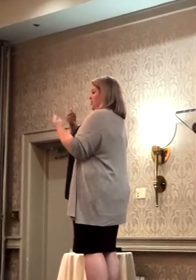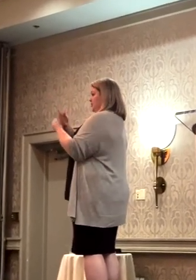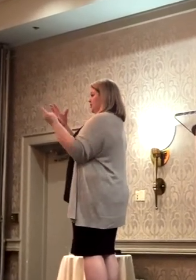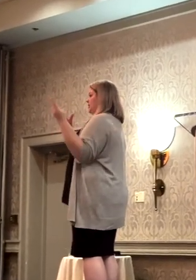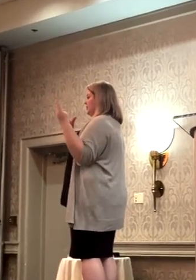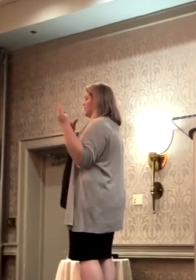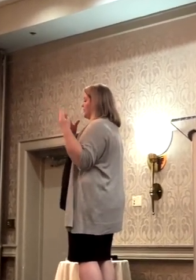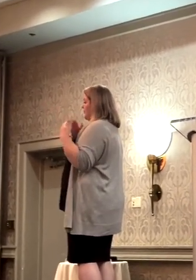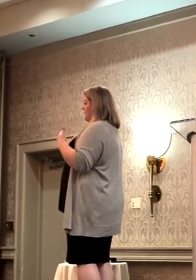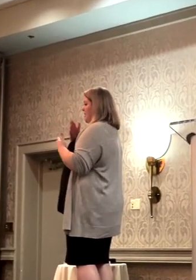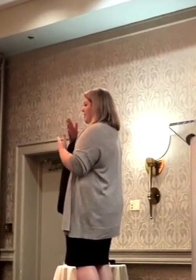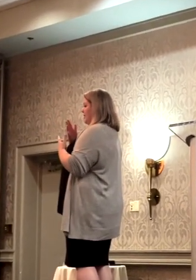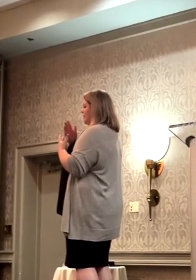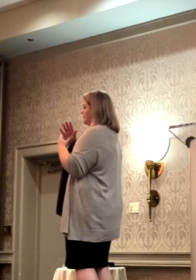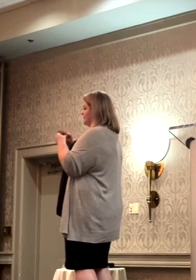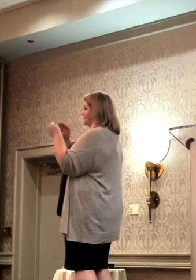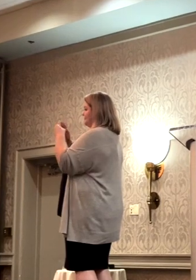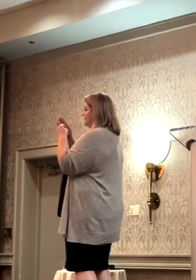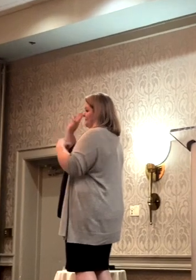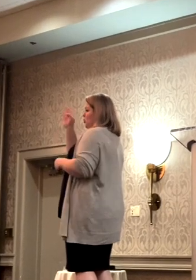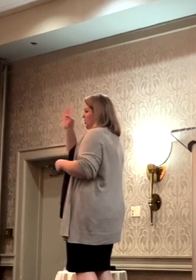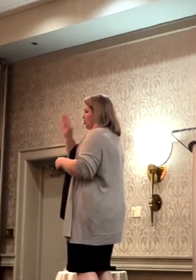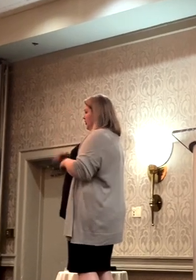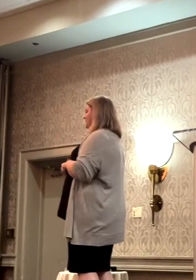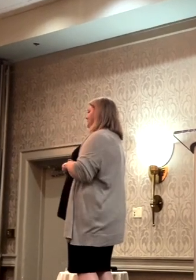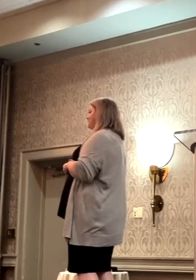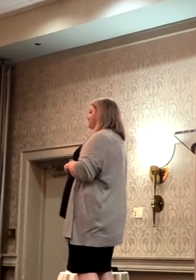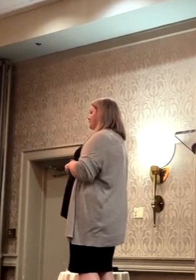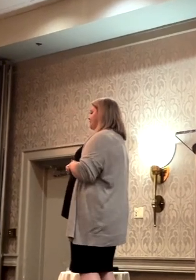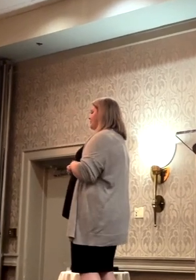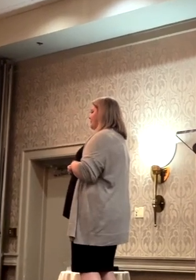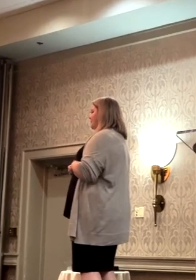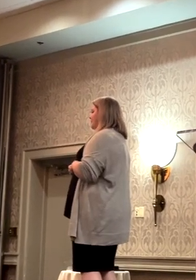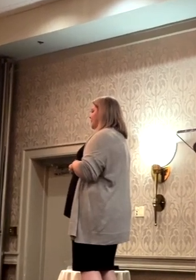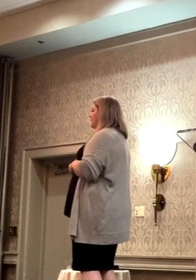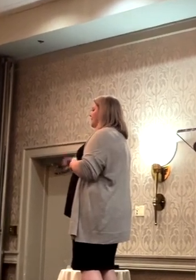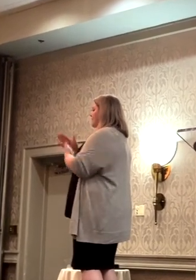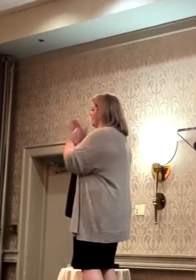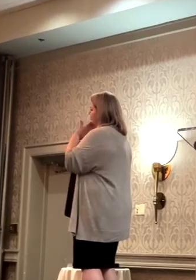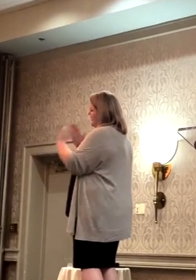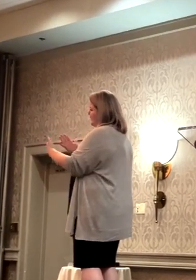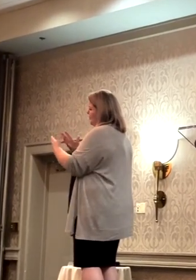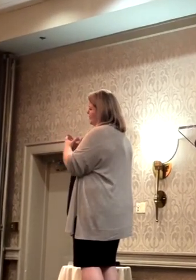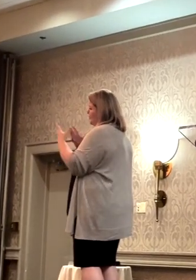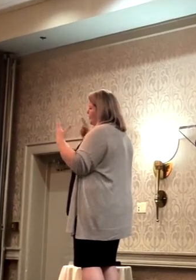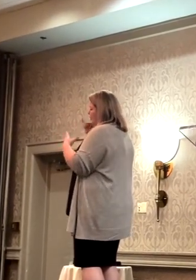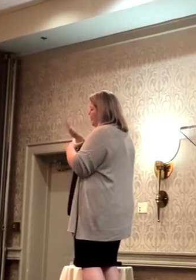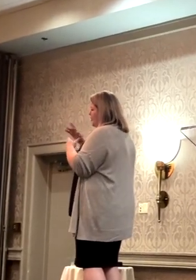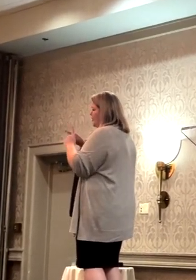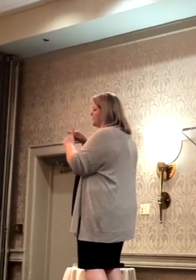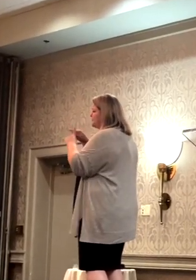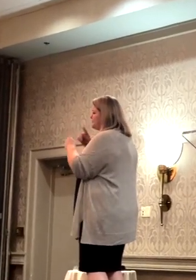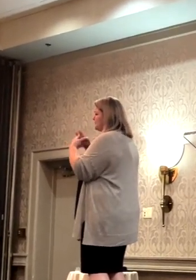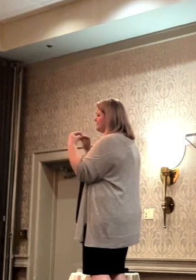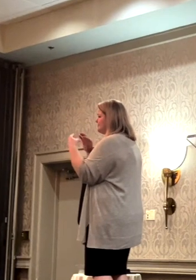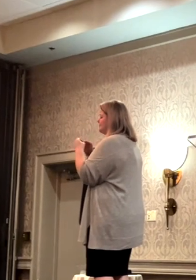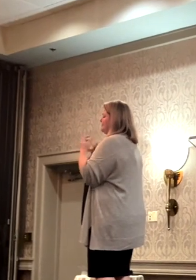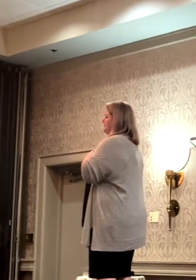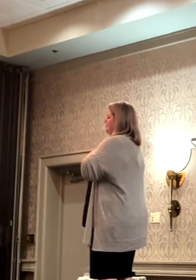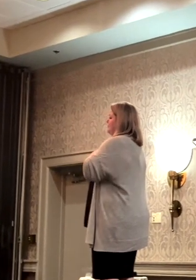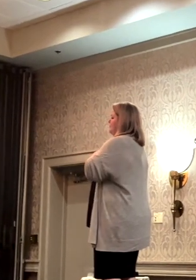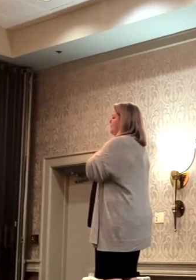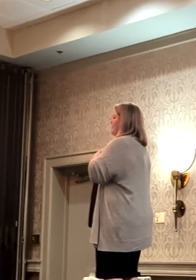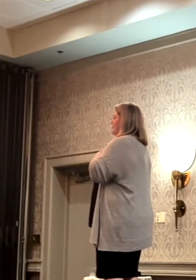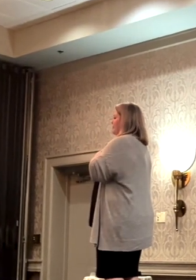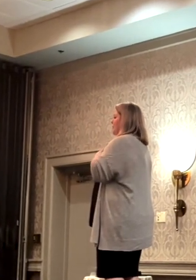That was absolutely amazing. Justice Goldberg, thank you so much for those words. I'm just